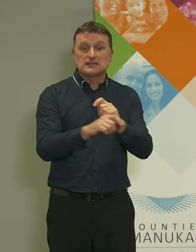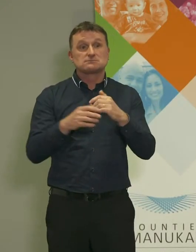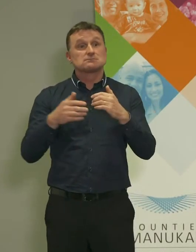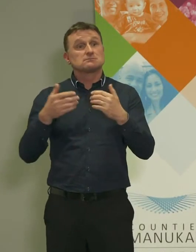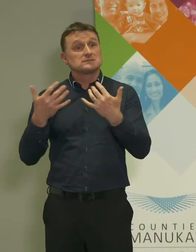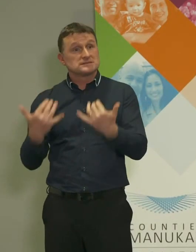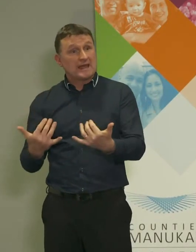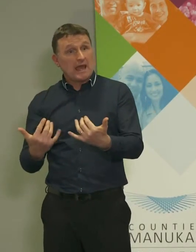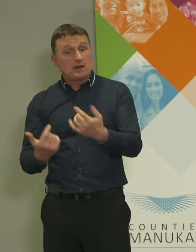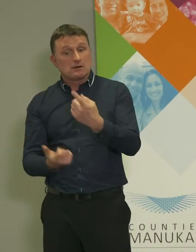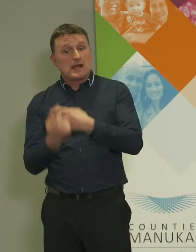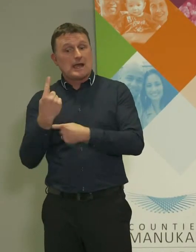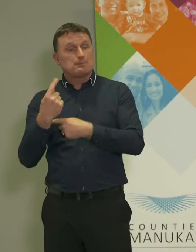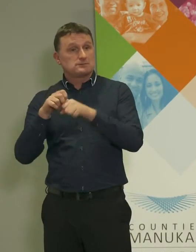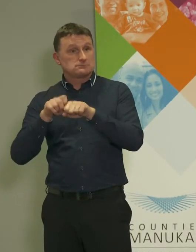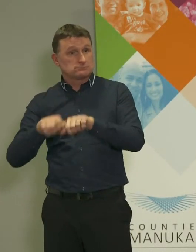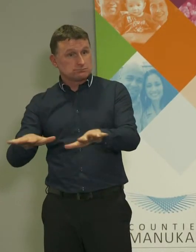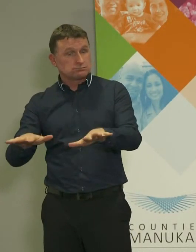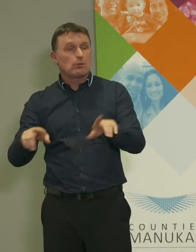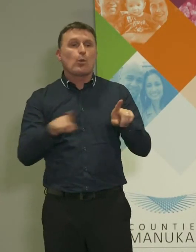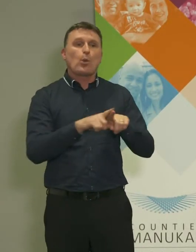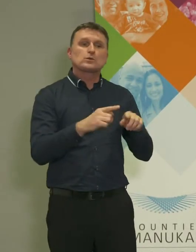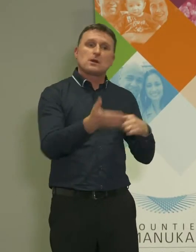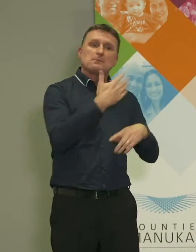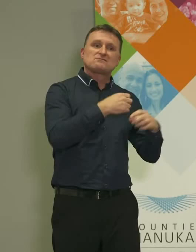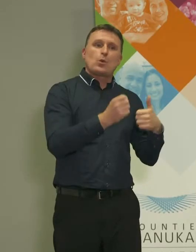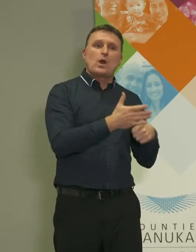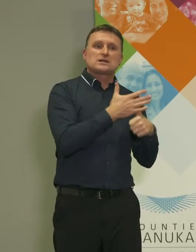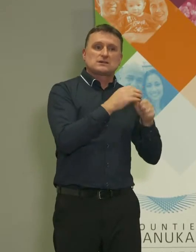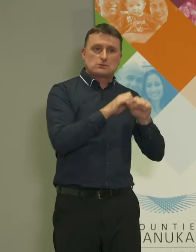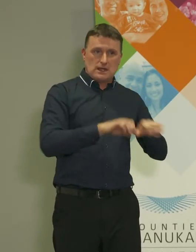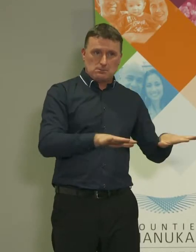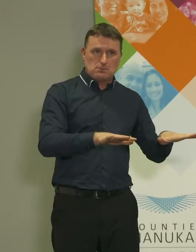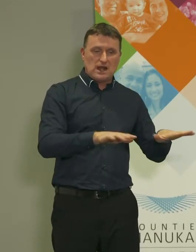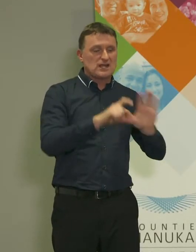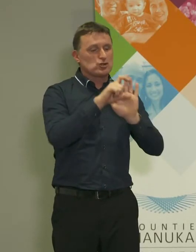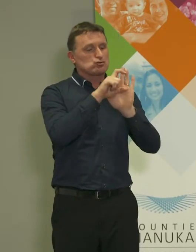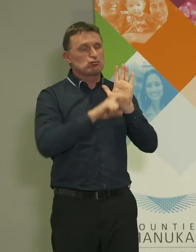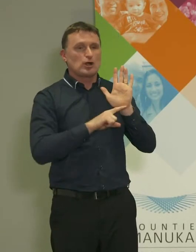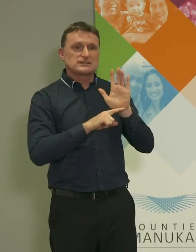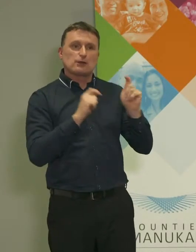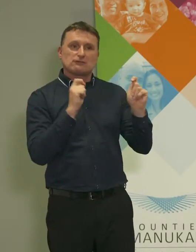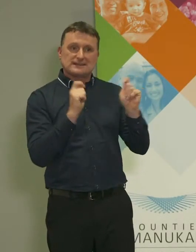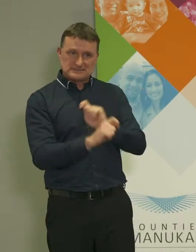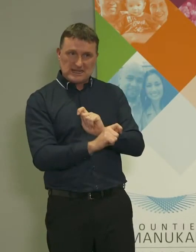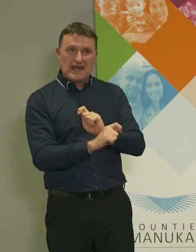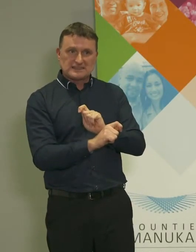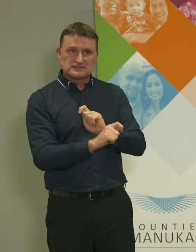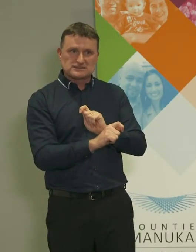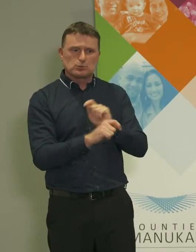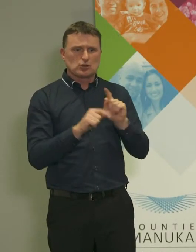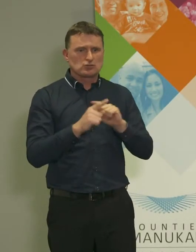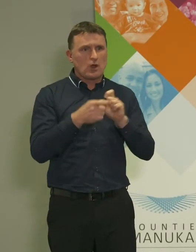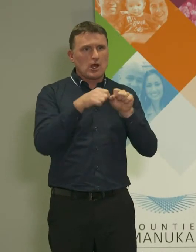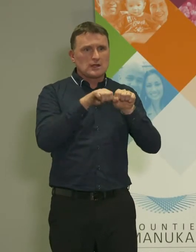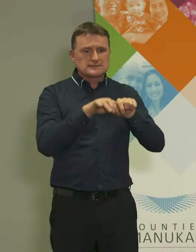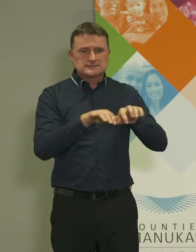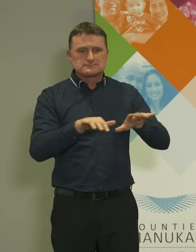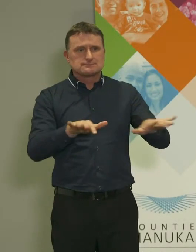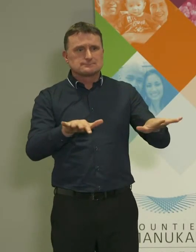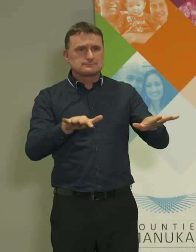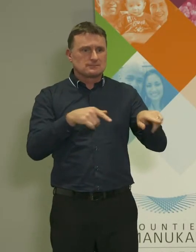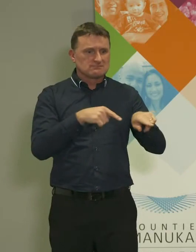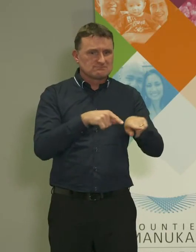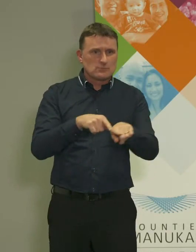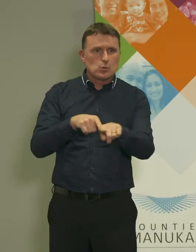wider outbreak as the epidemiology and the alert levels change. How those policy decisions are